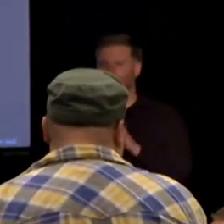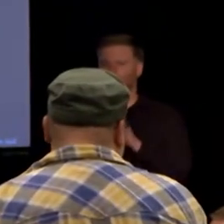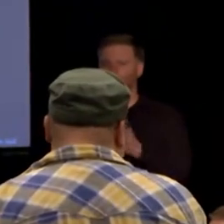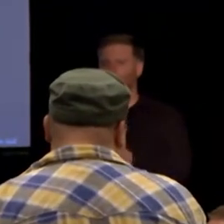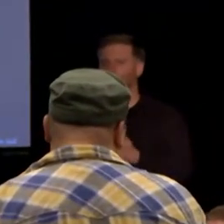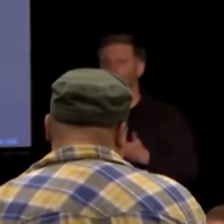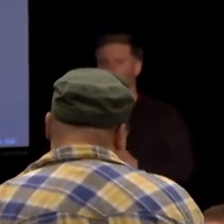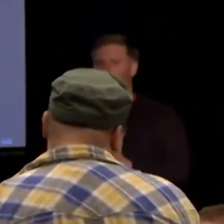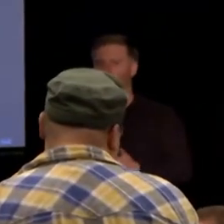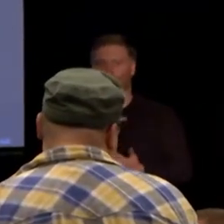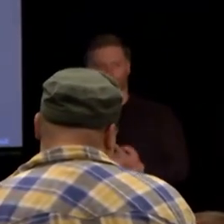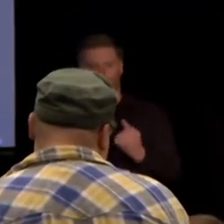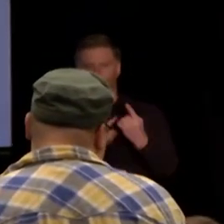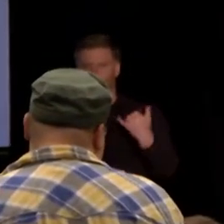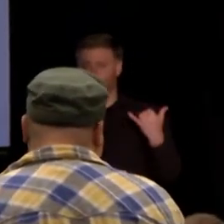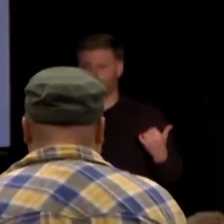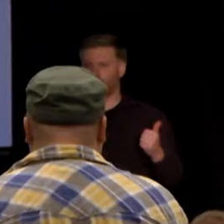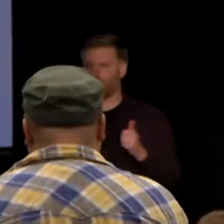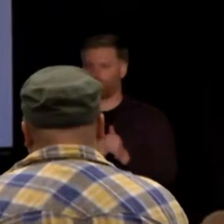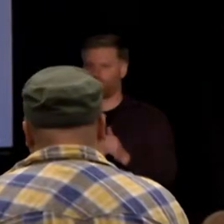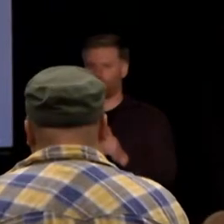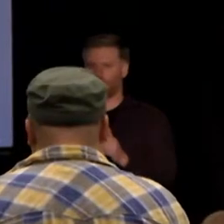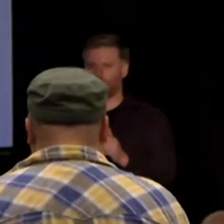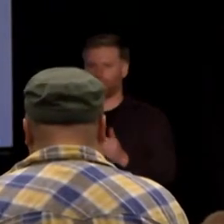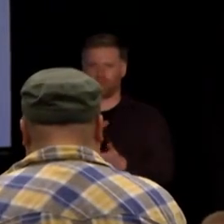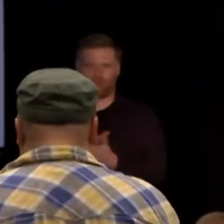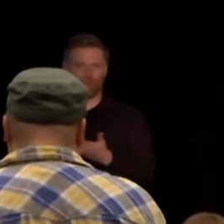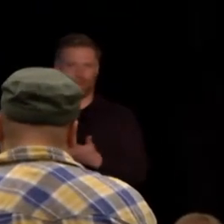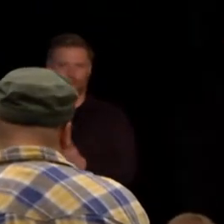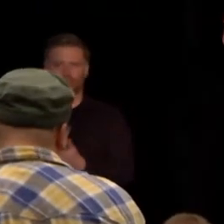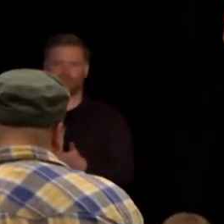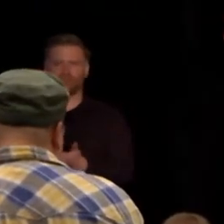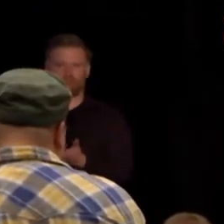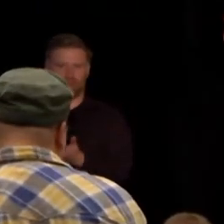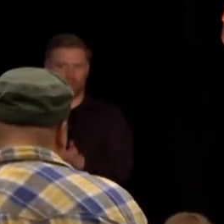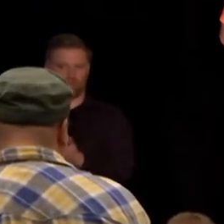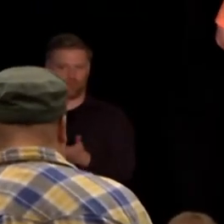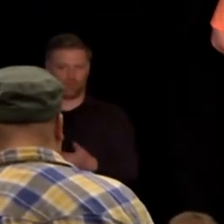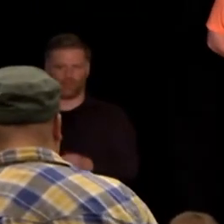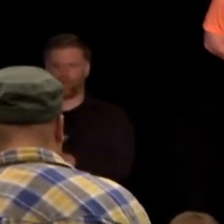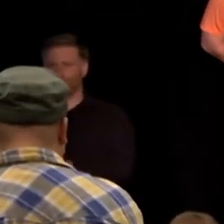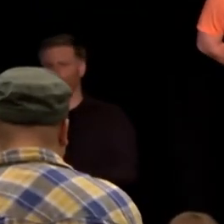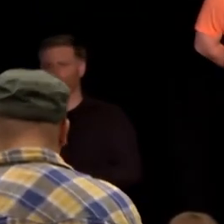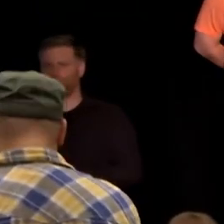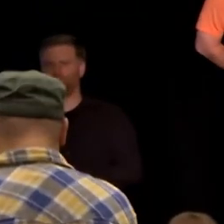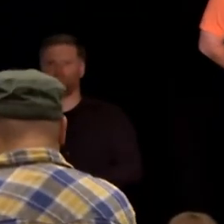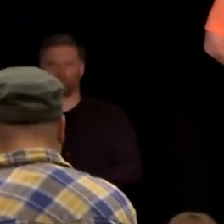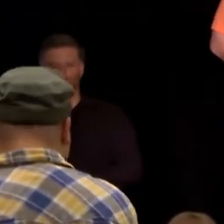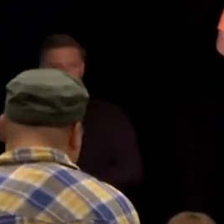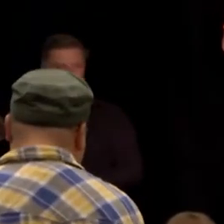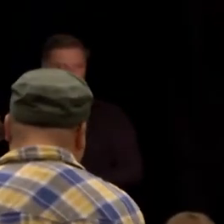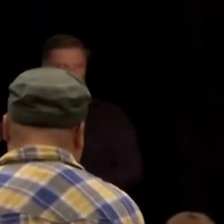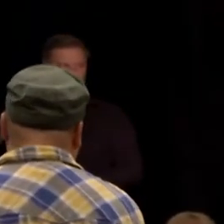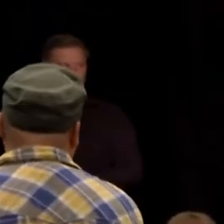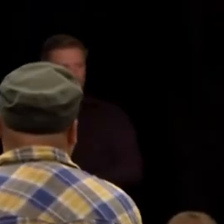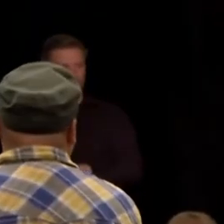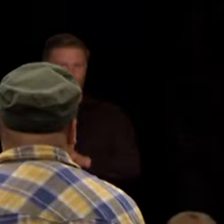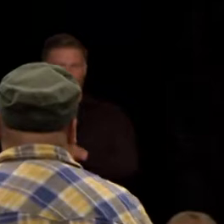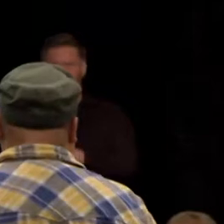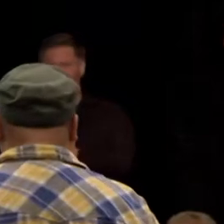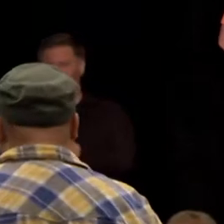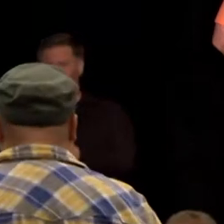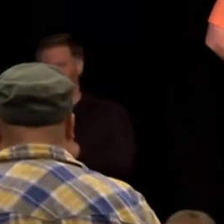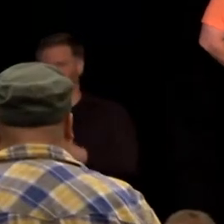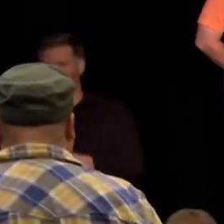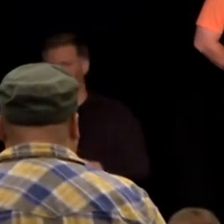have a one-to-one currently with our College of Vet Med students, and they're using Lenovos because of the ability to write.